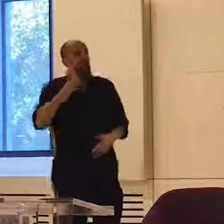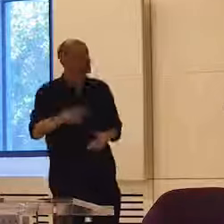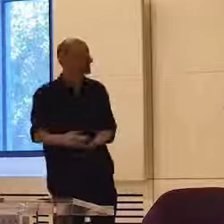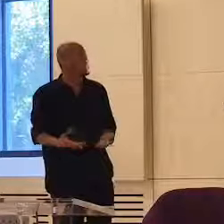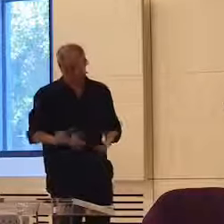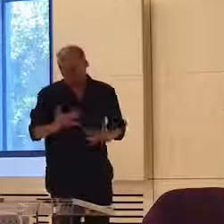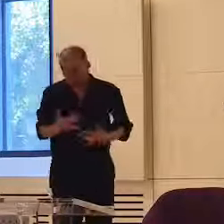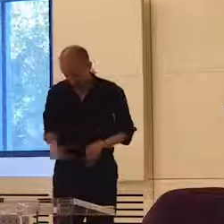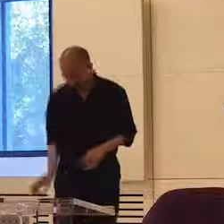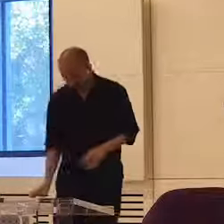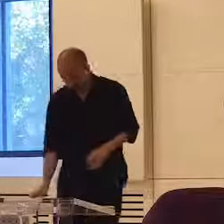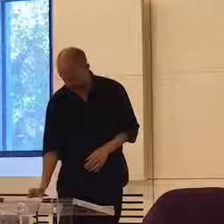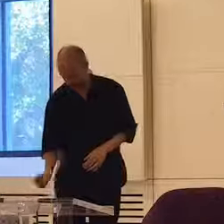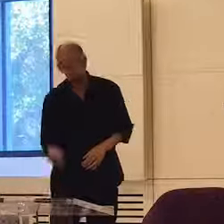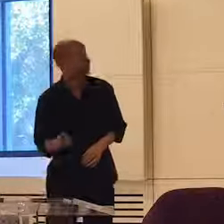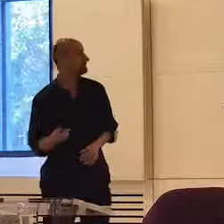in my view.